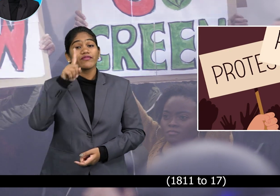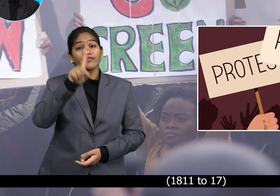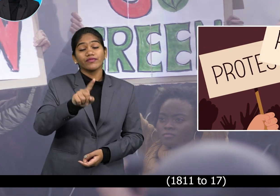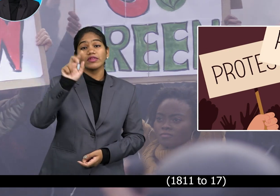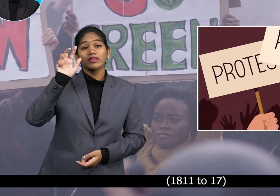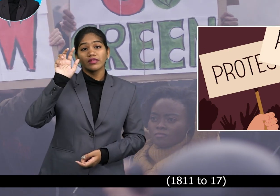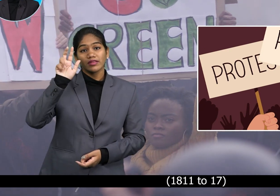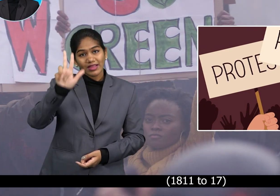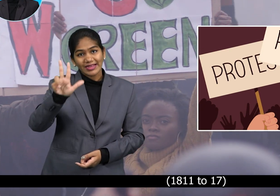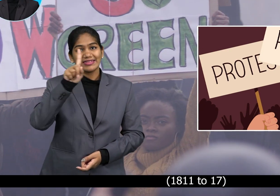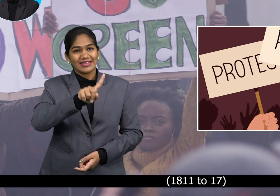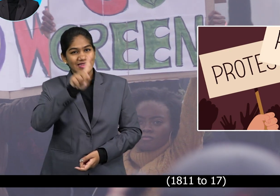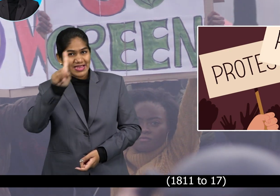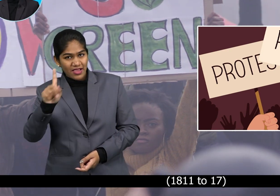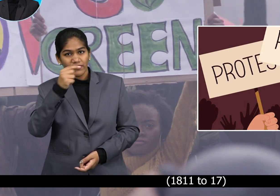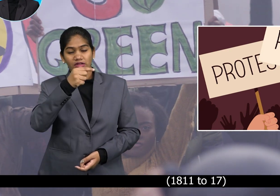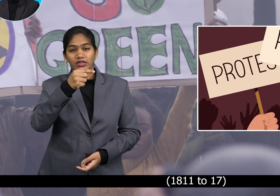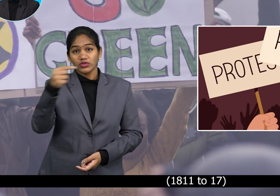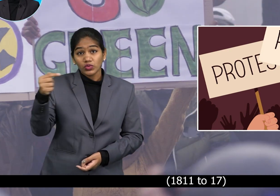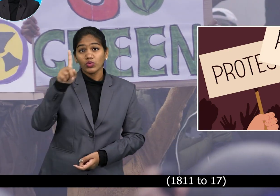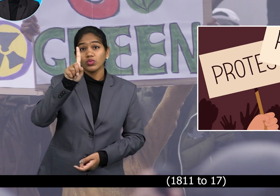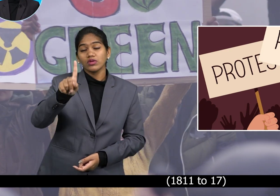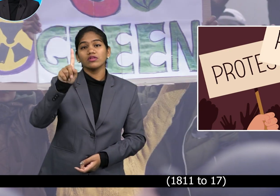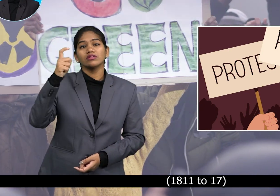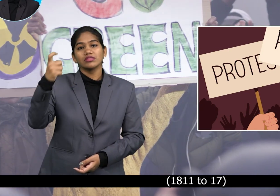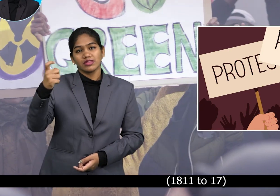1811 to 17